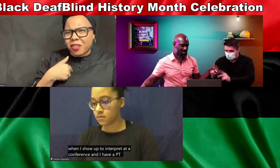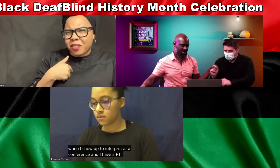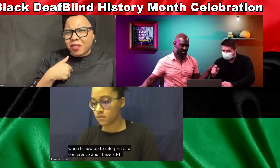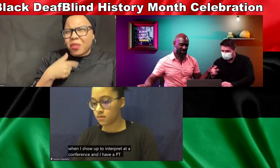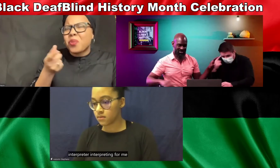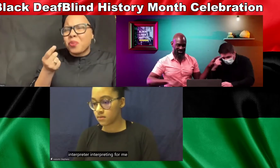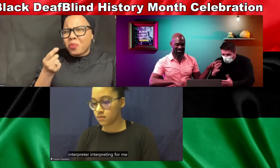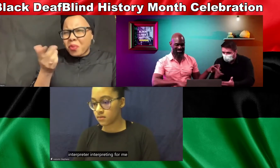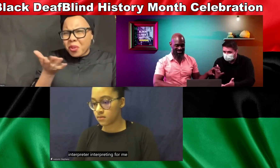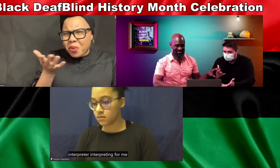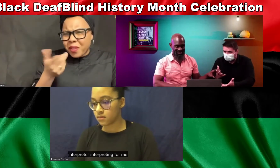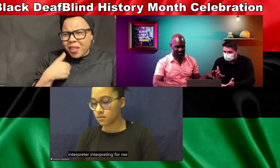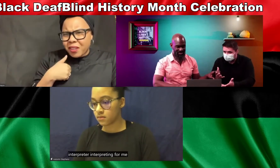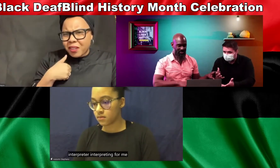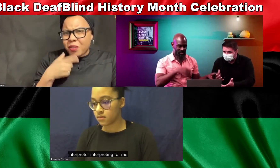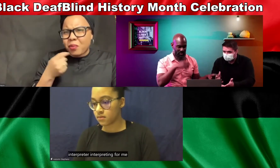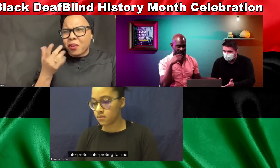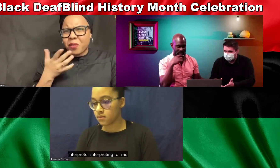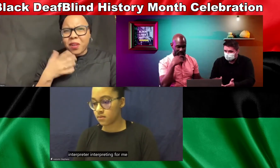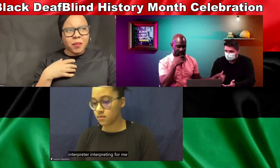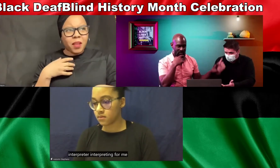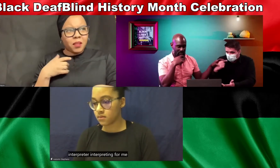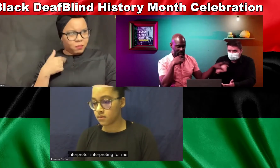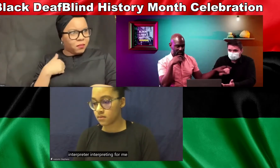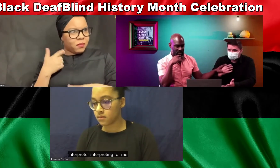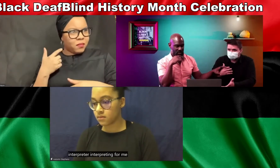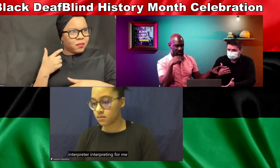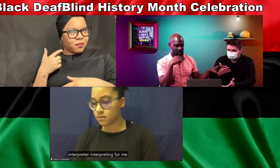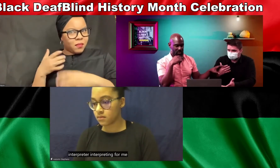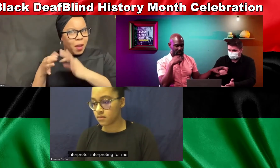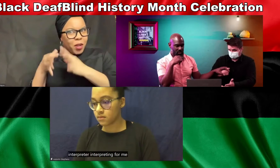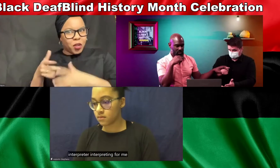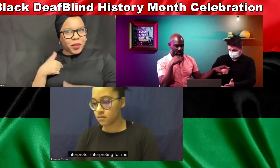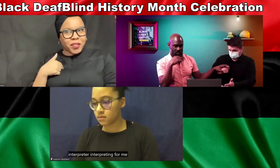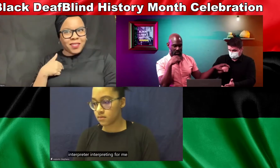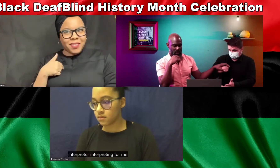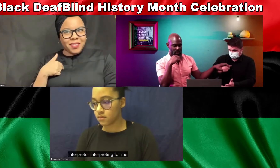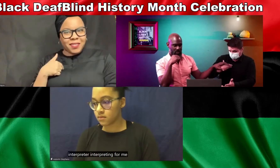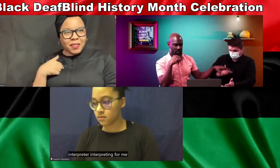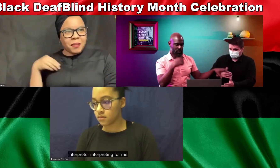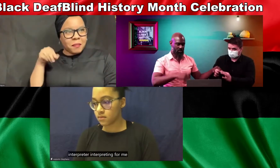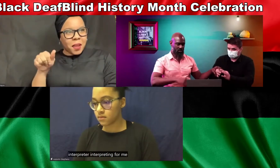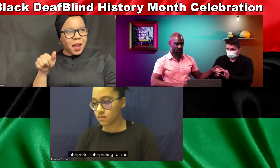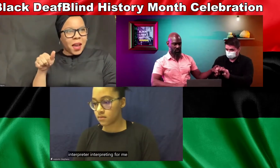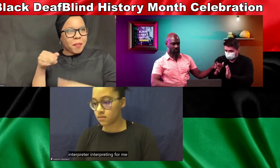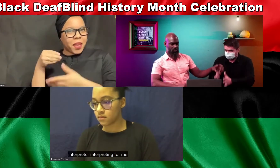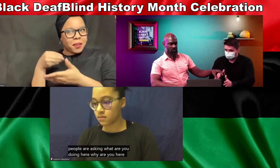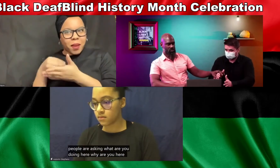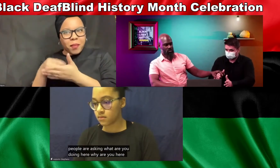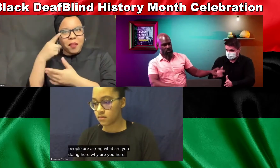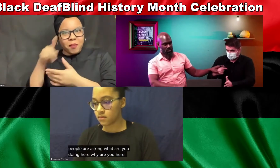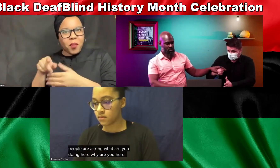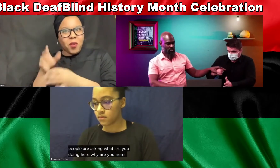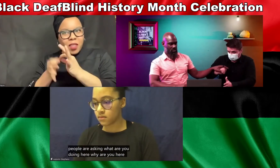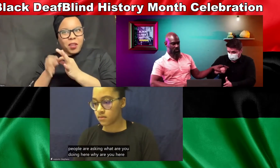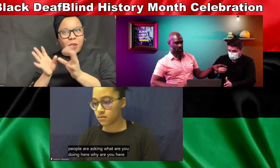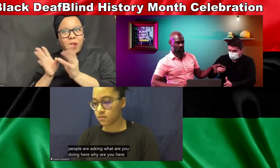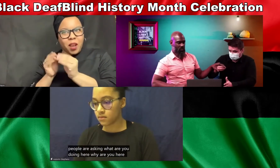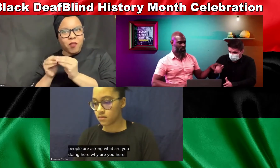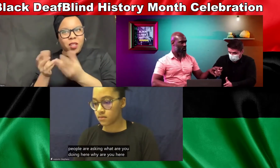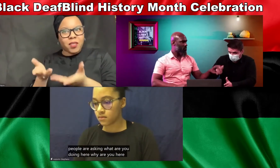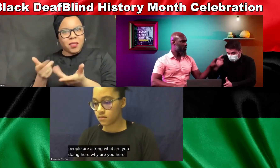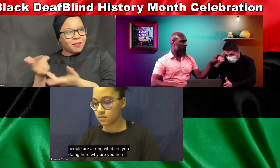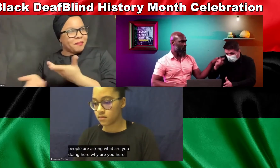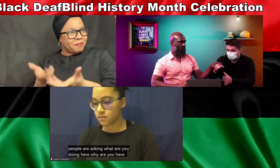people are asking, what are you doing here? Why are you here? And I, answer, I'm an interpreter.